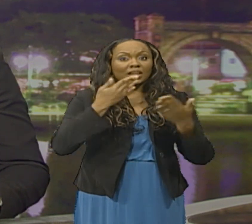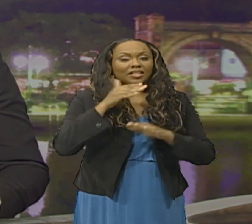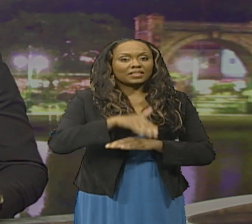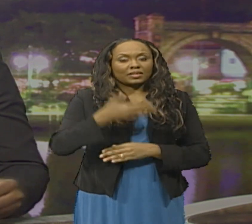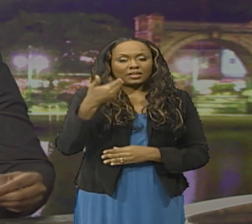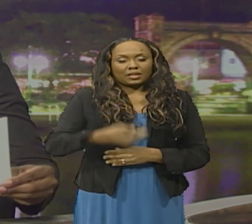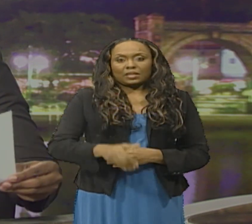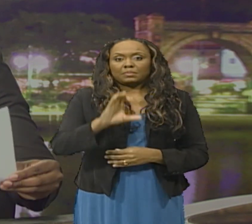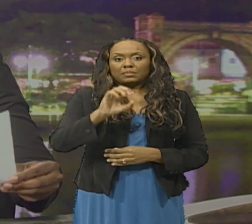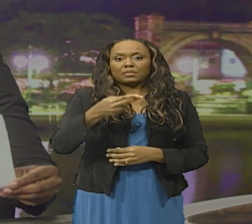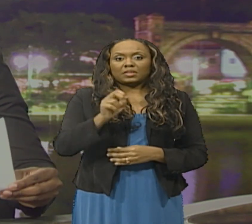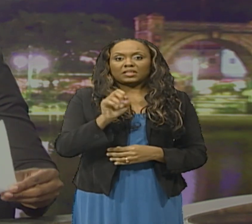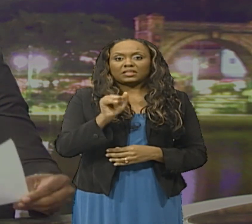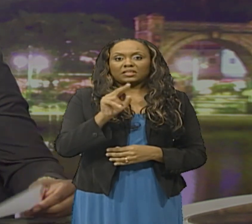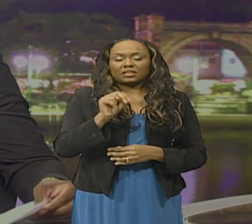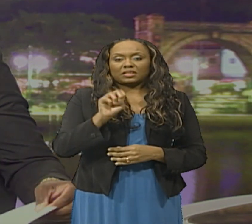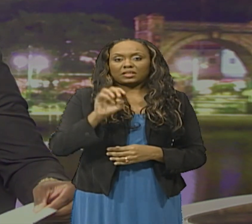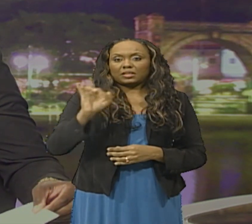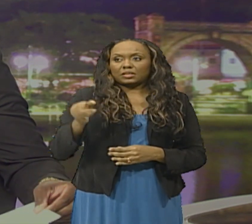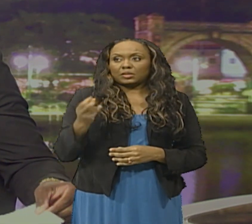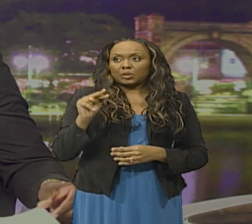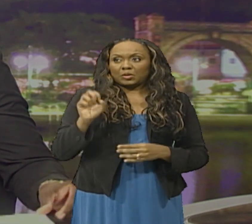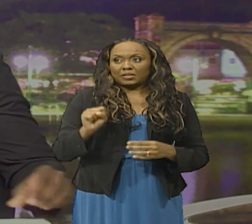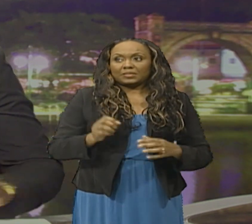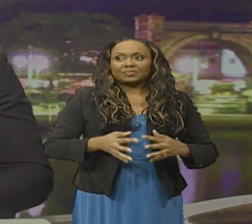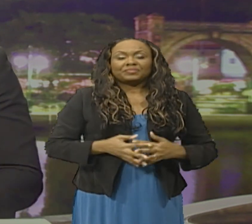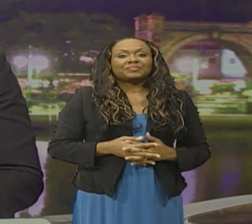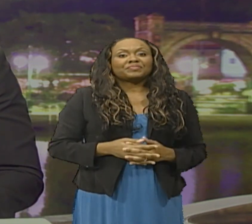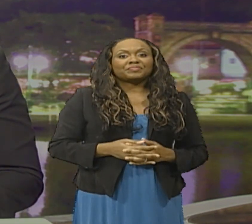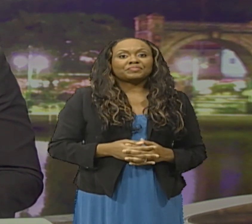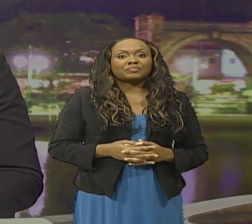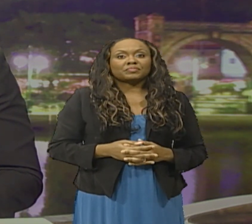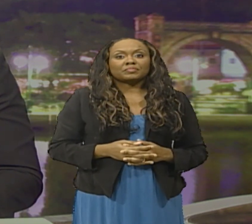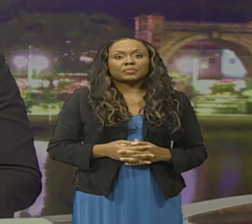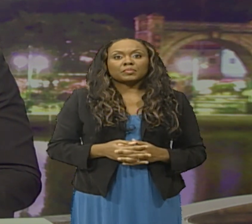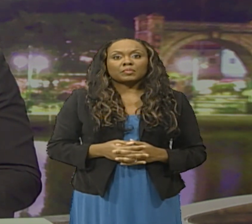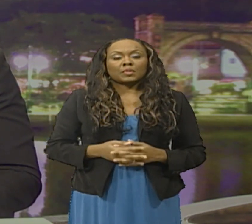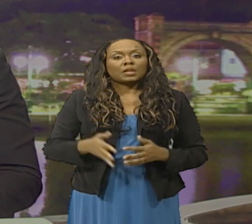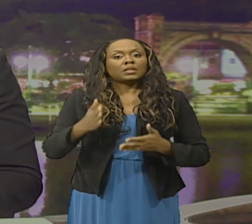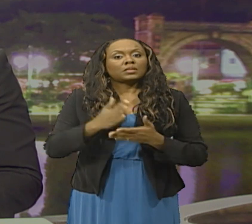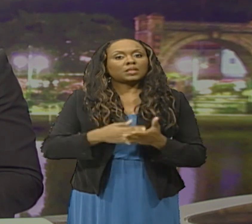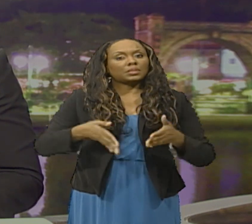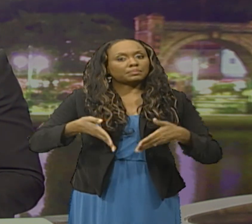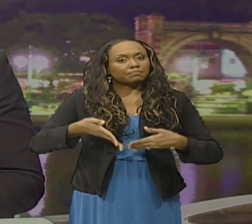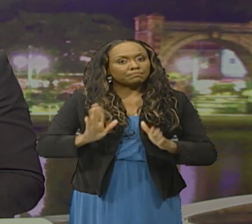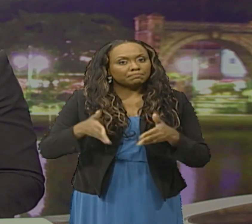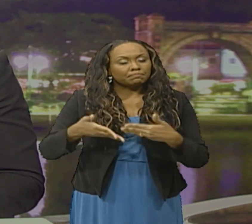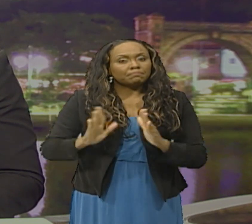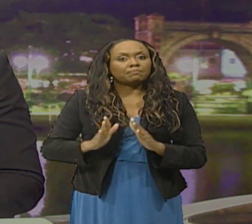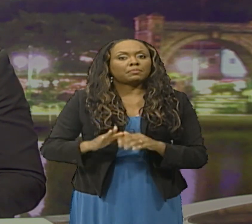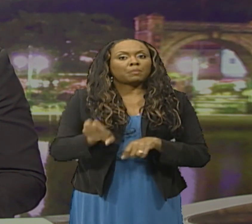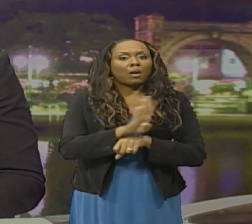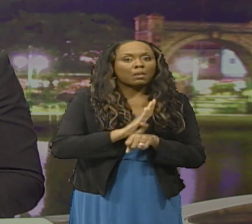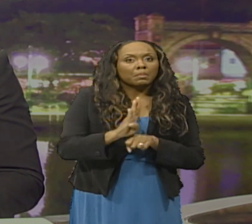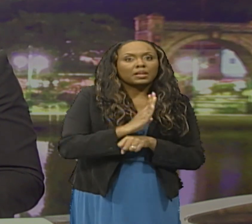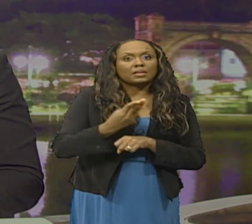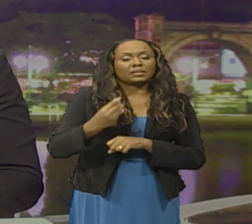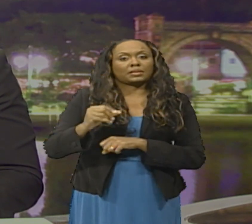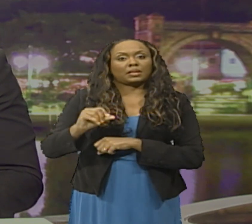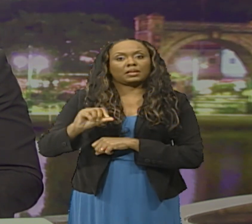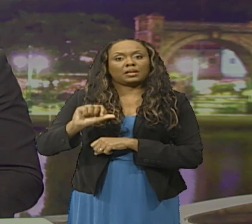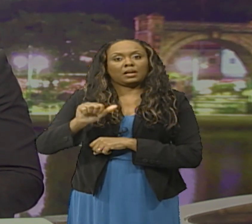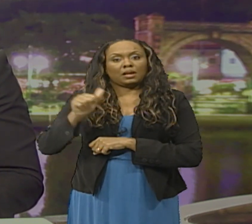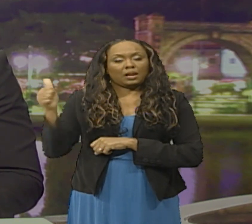Good evening, I'm Shane Jones. Leading the news at 7. The concessions local and foreign companies accessed under the